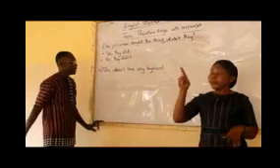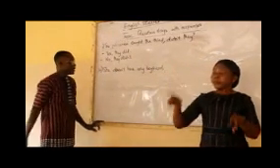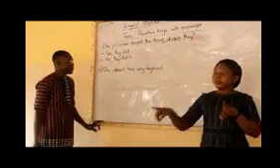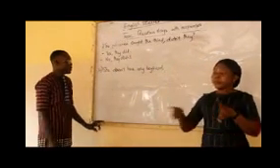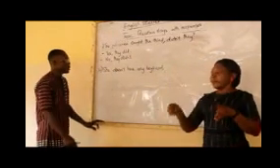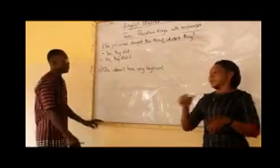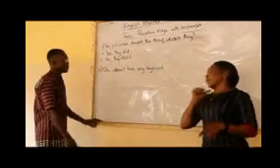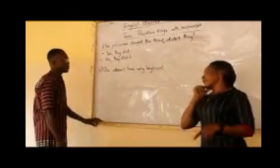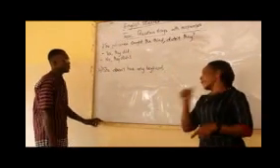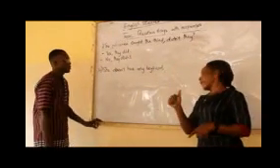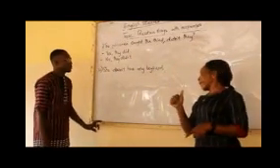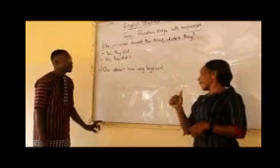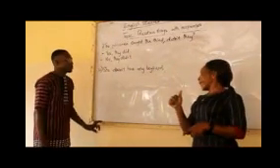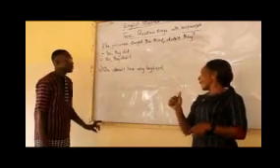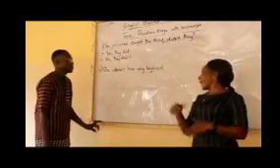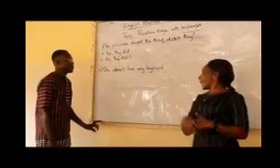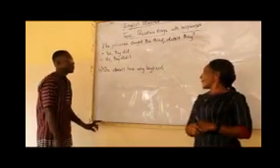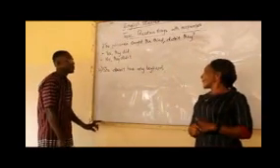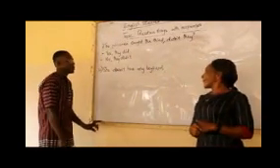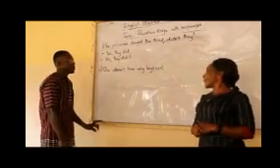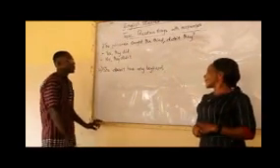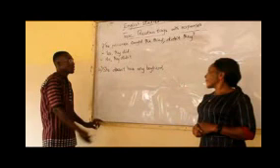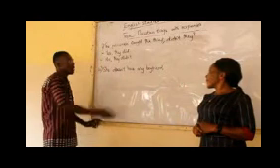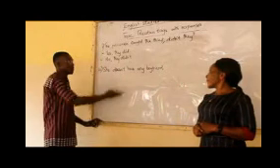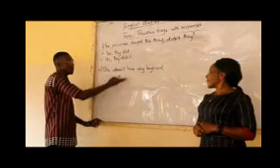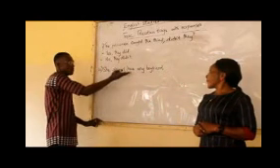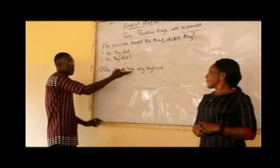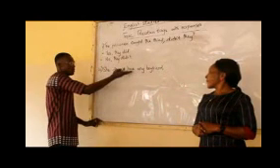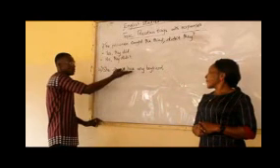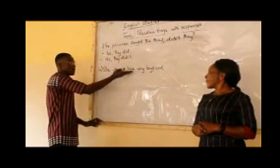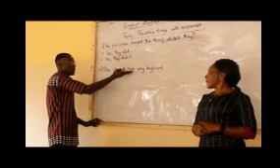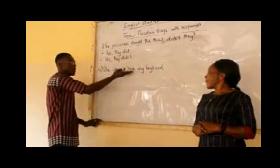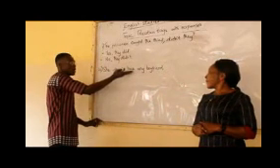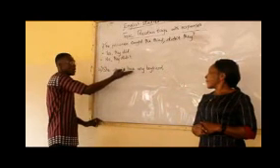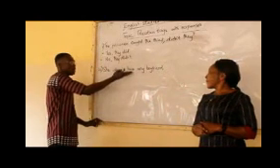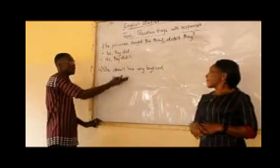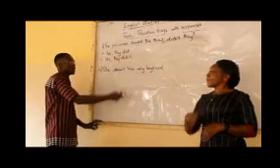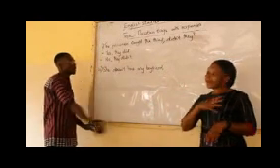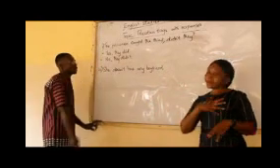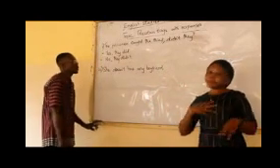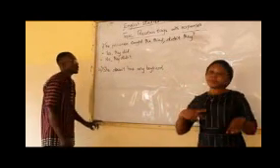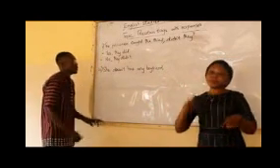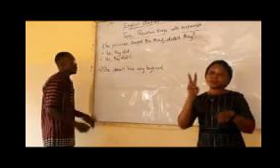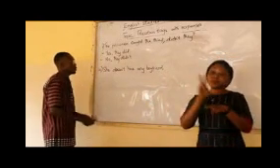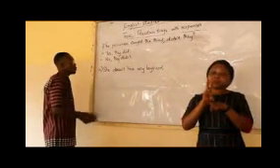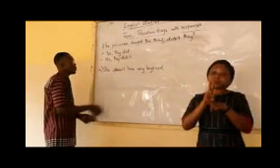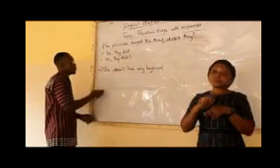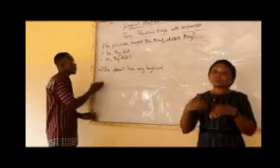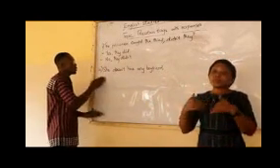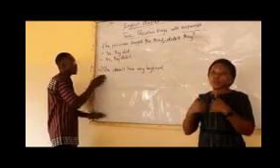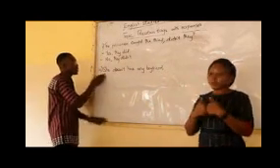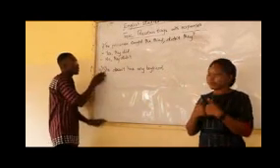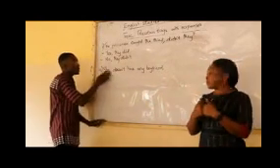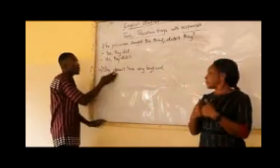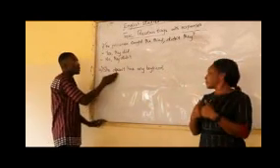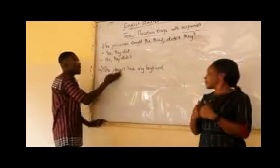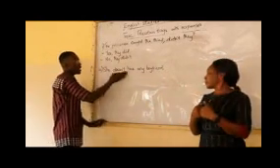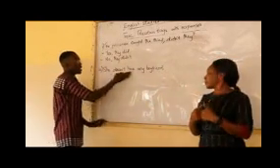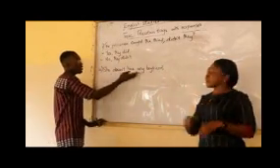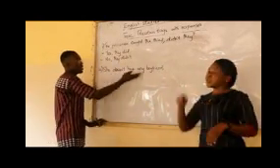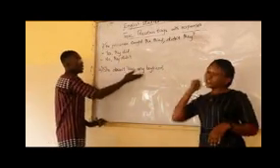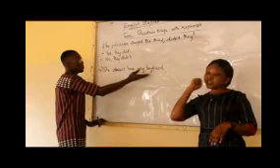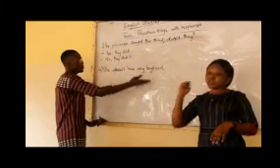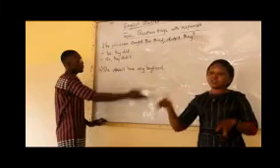The verb does. We also have the verb have. So when we say she